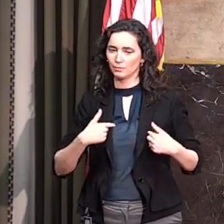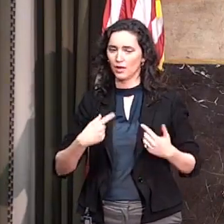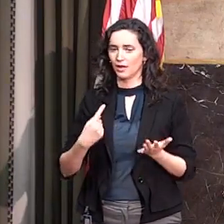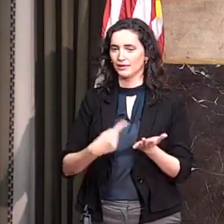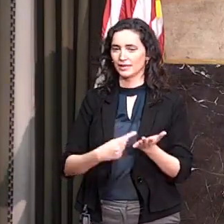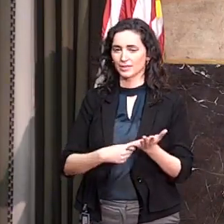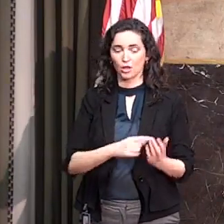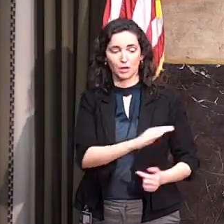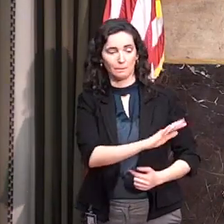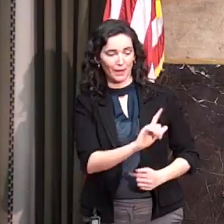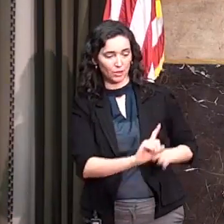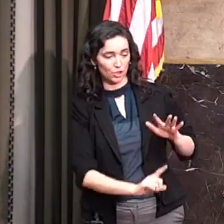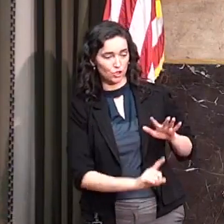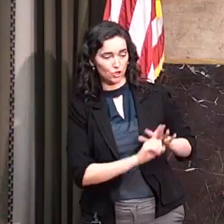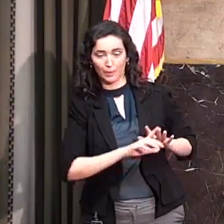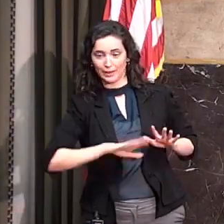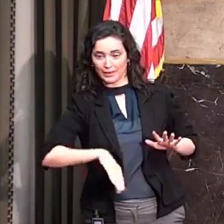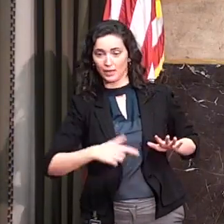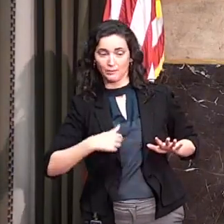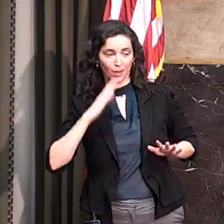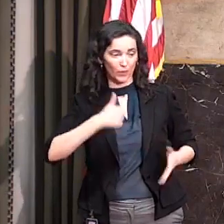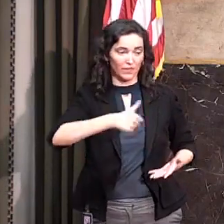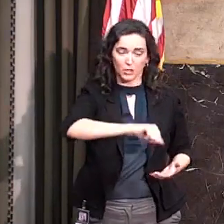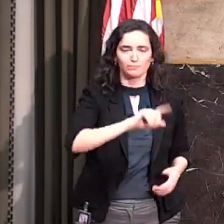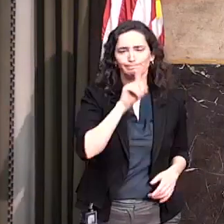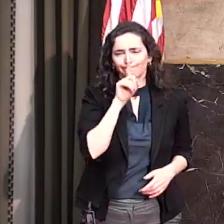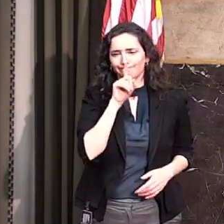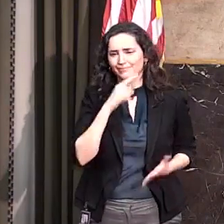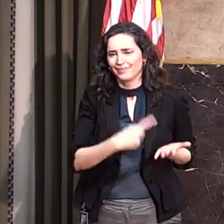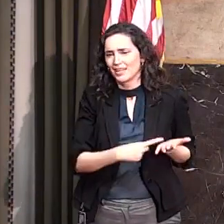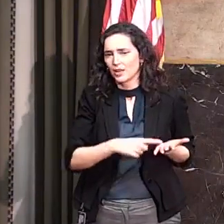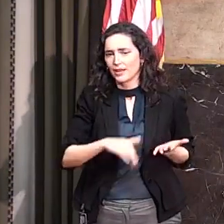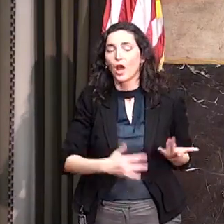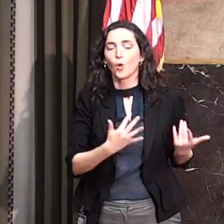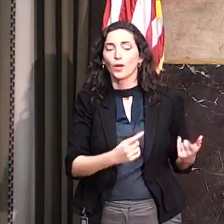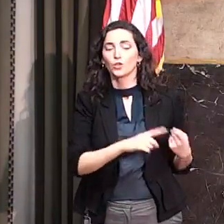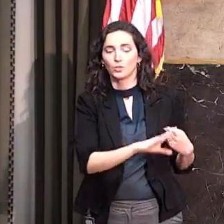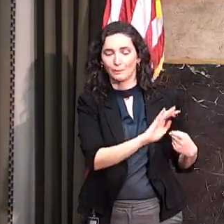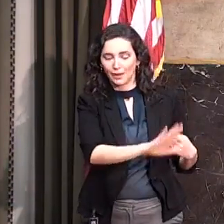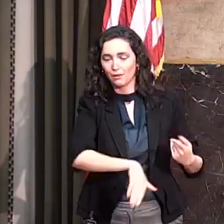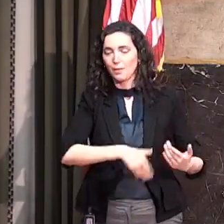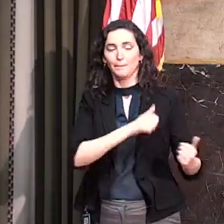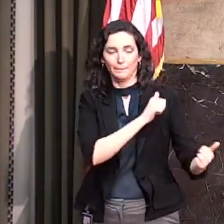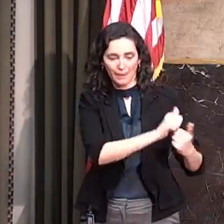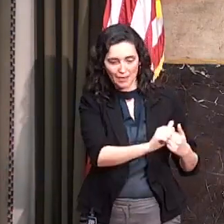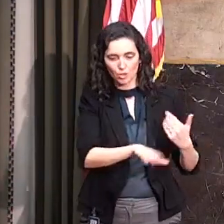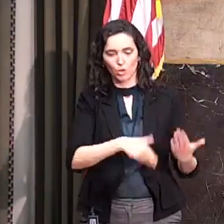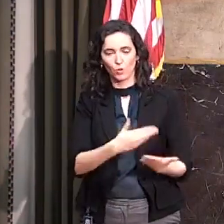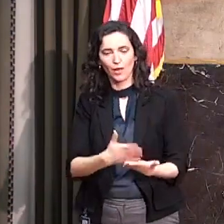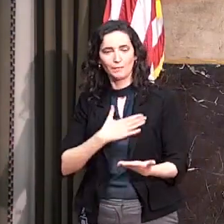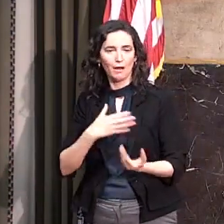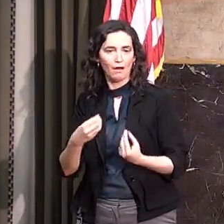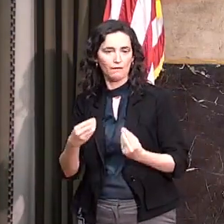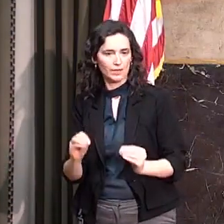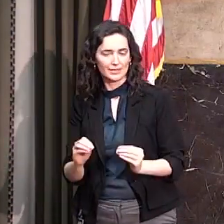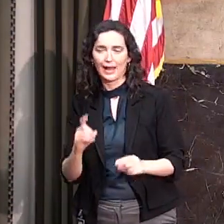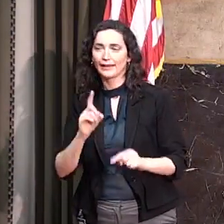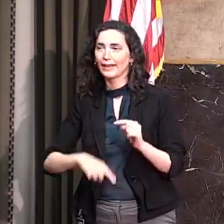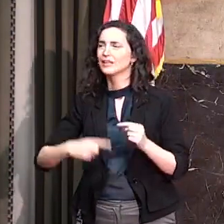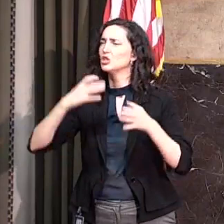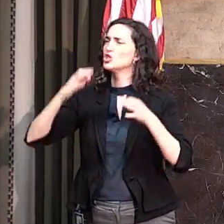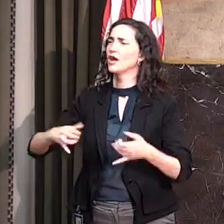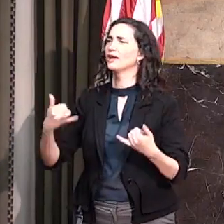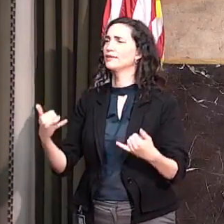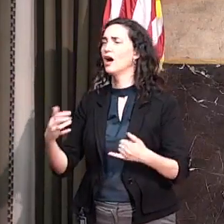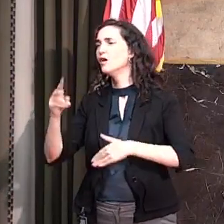vetoing bills that haven't finally passed and been delivered to my office, because you never know what